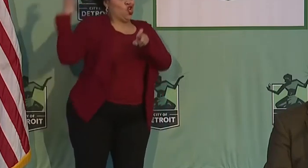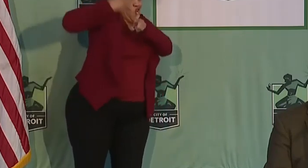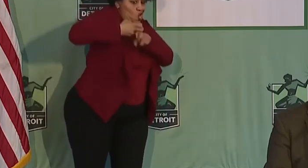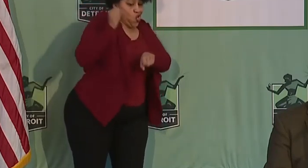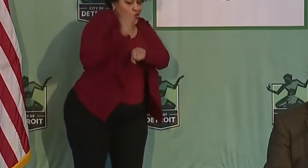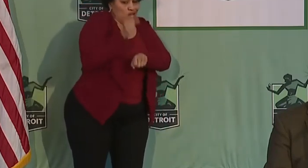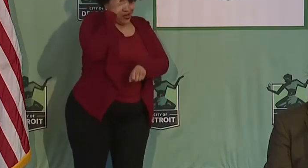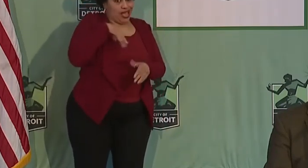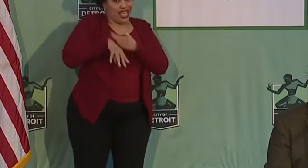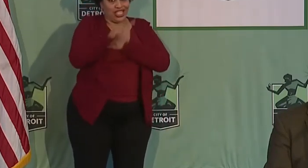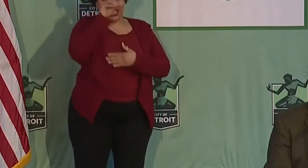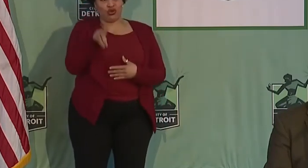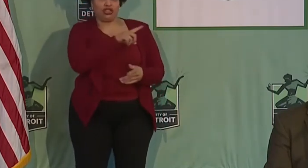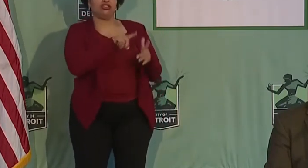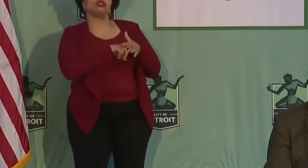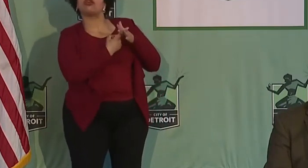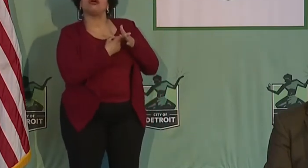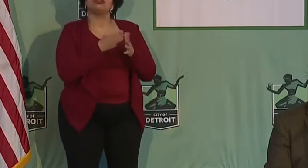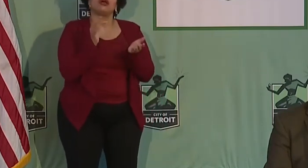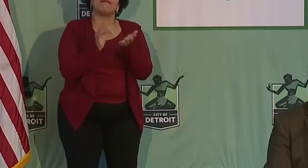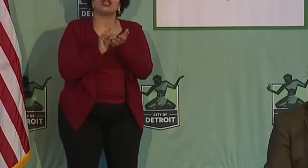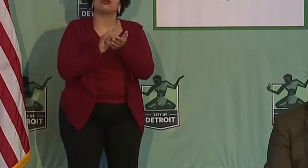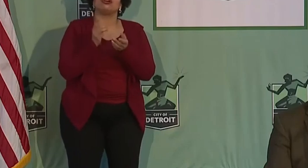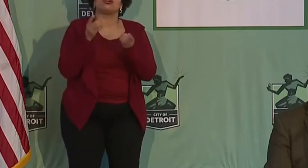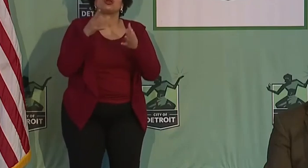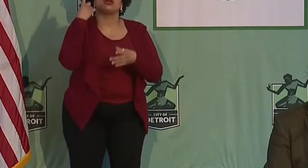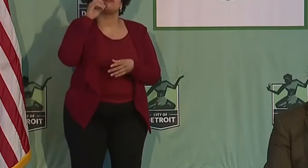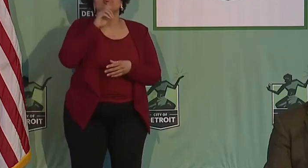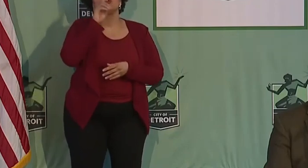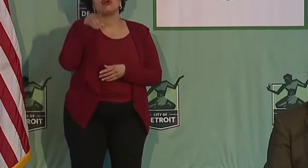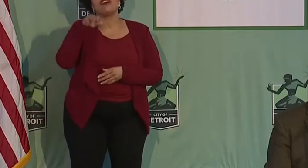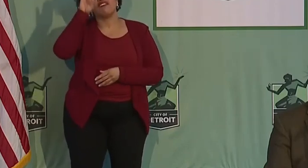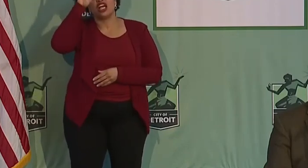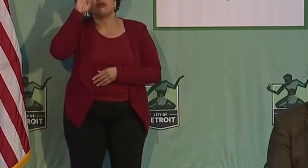Detroit. He started off as the medical director for the Detroit Fire